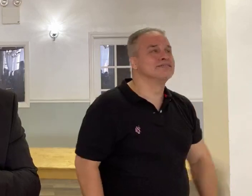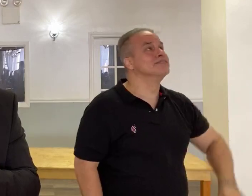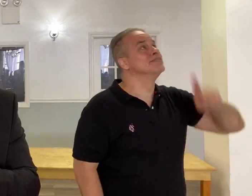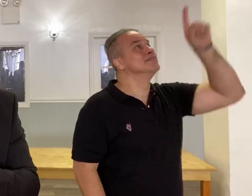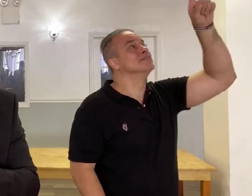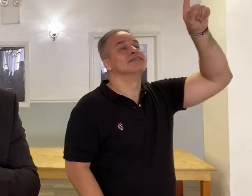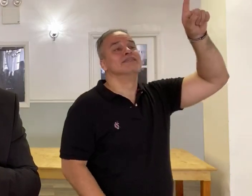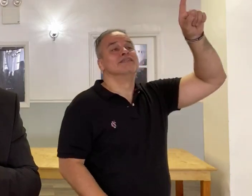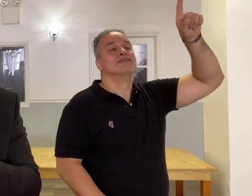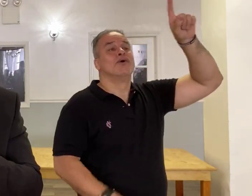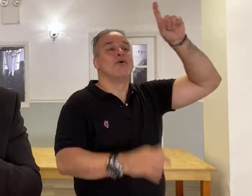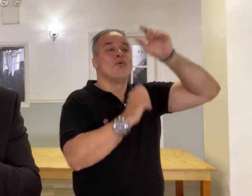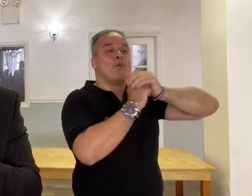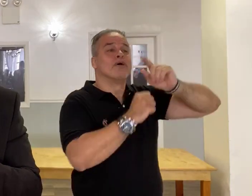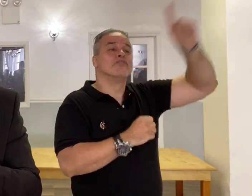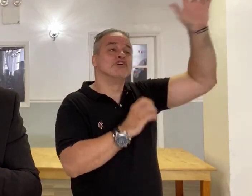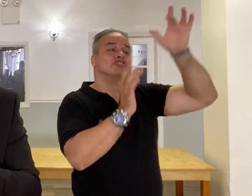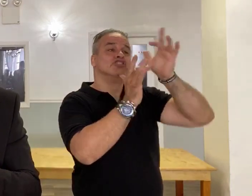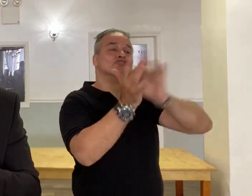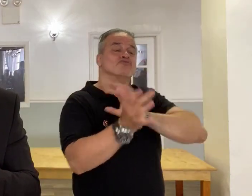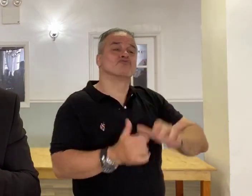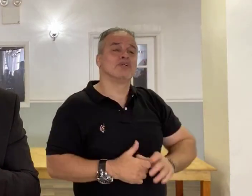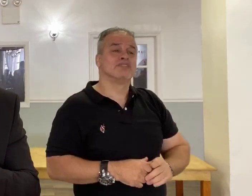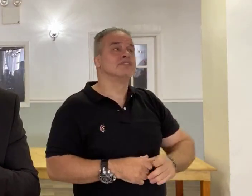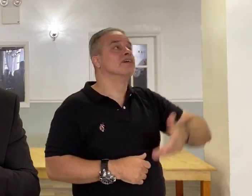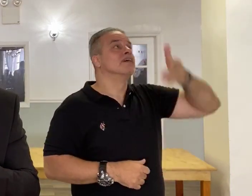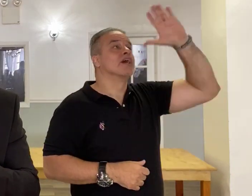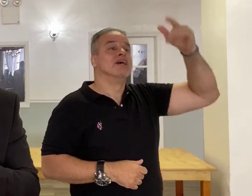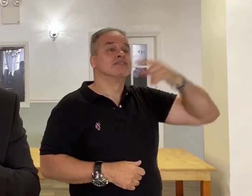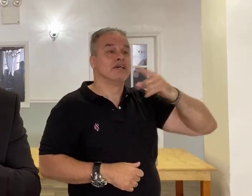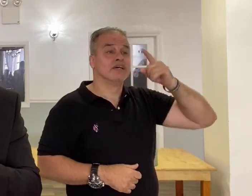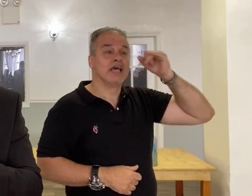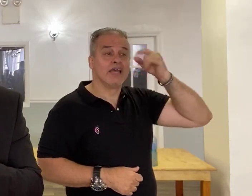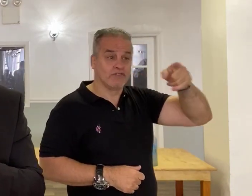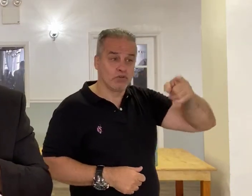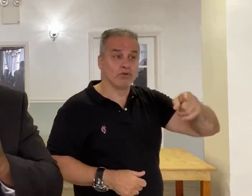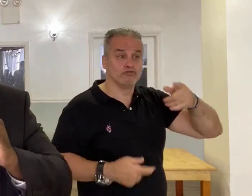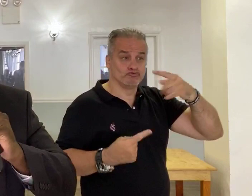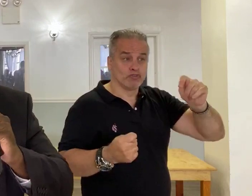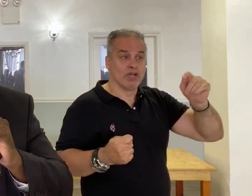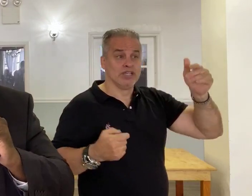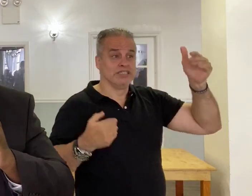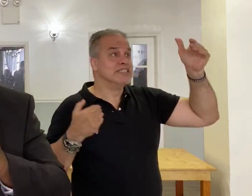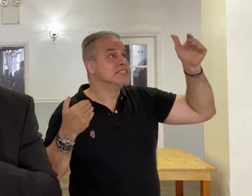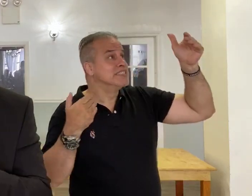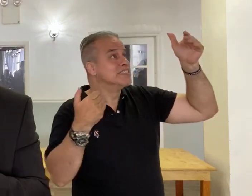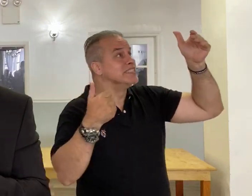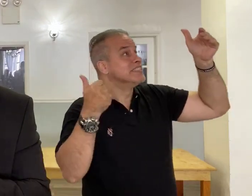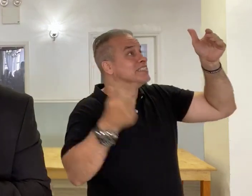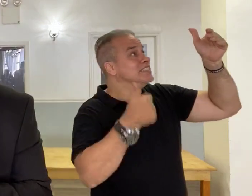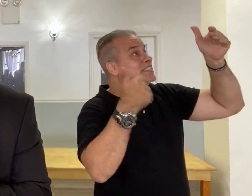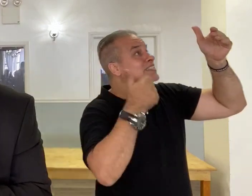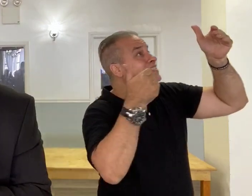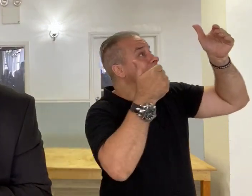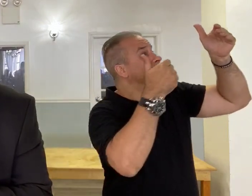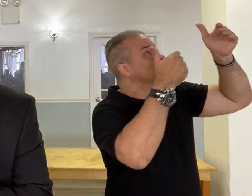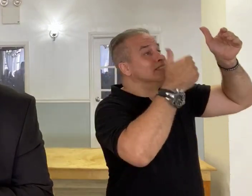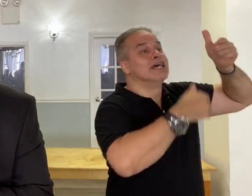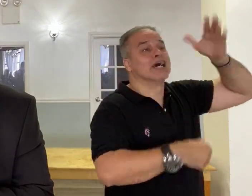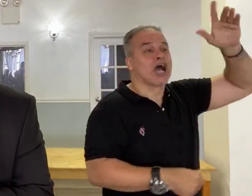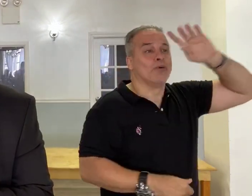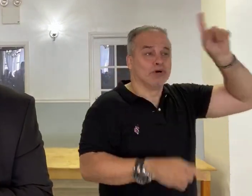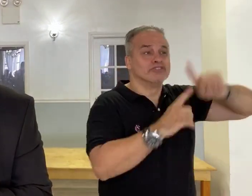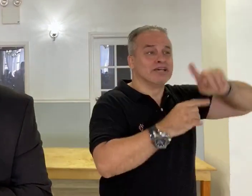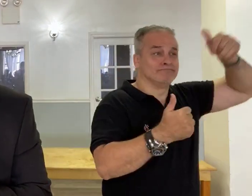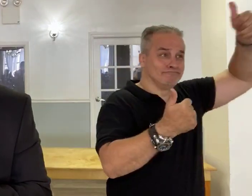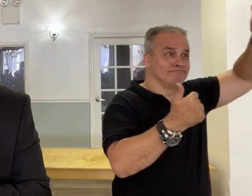to God. He will draw nigh to you. The Lord waits for you.